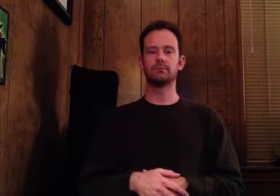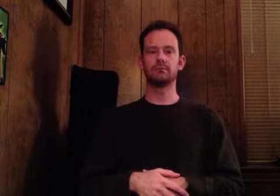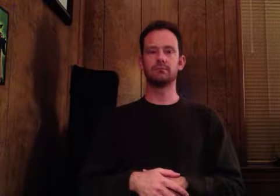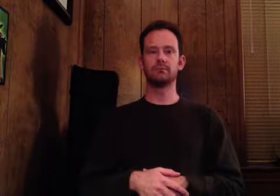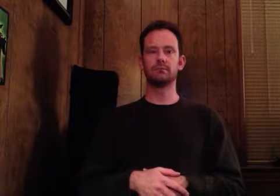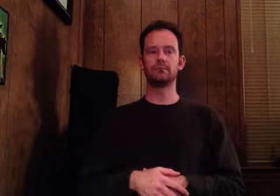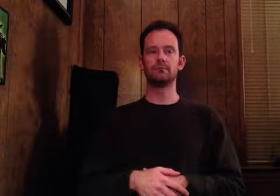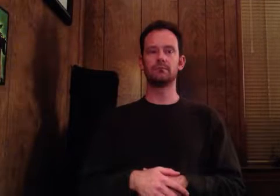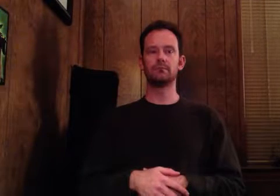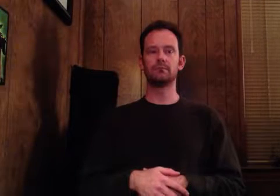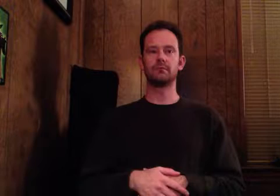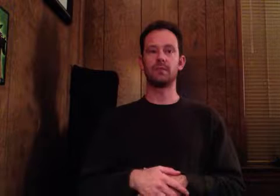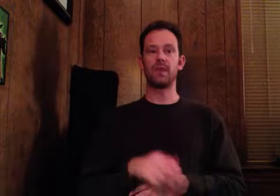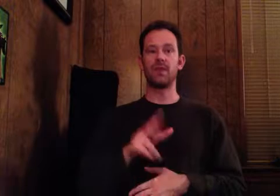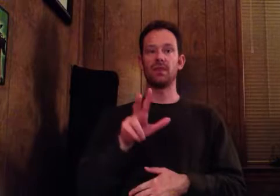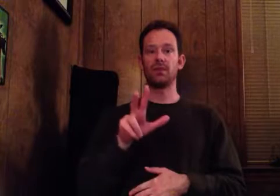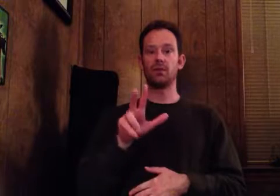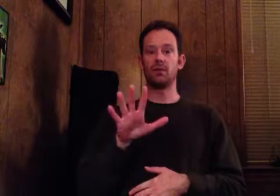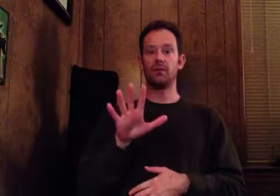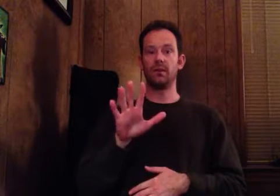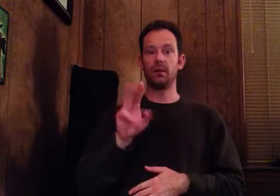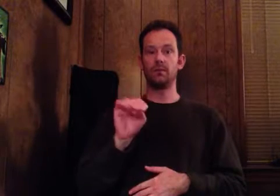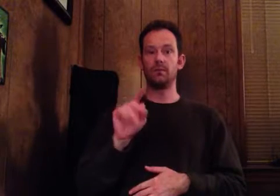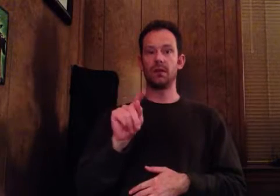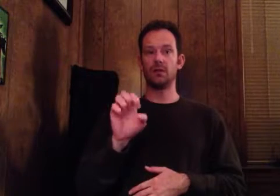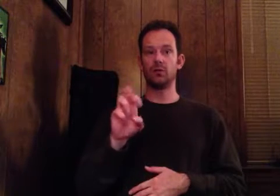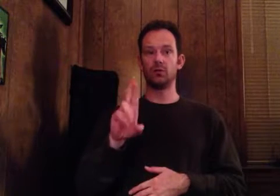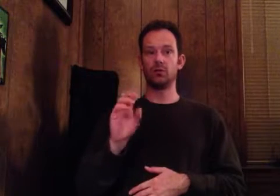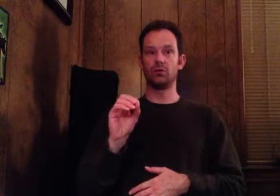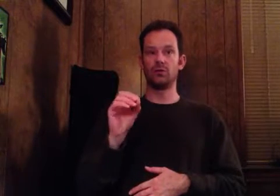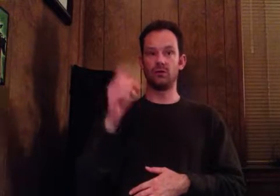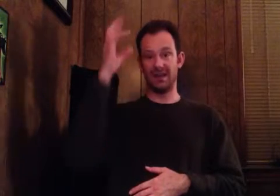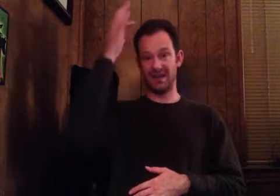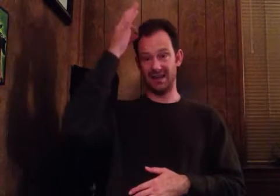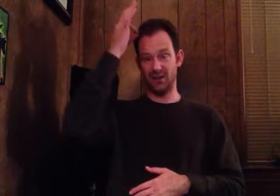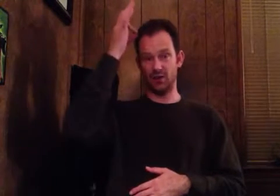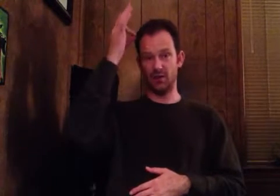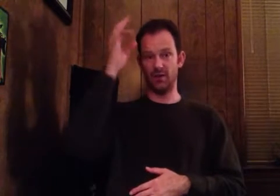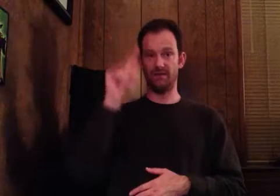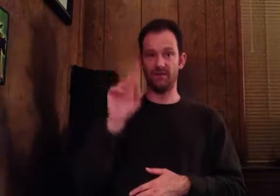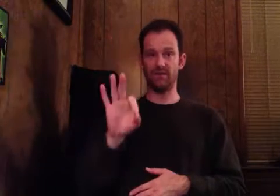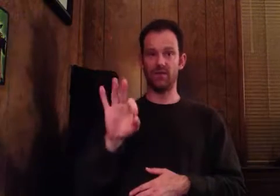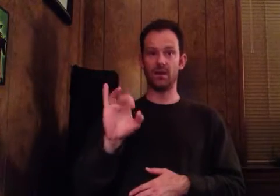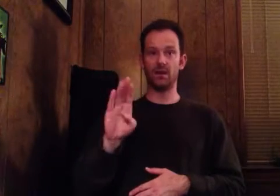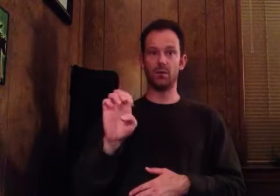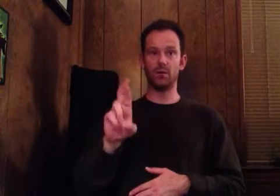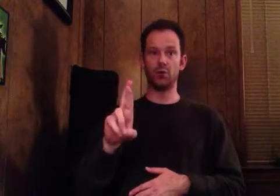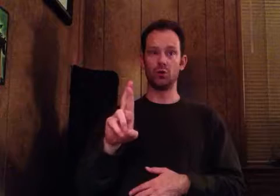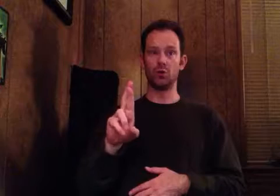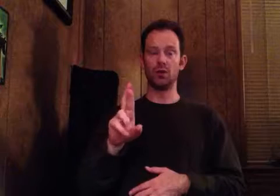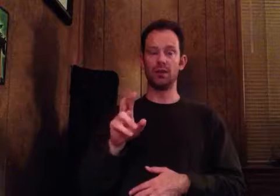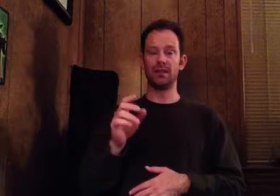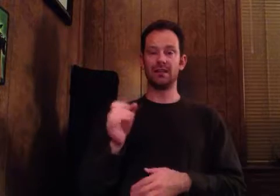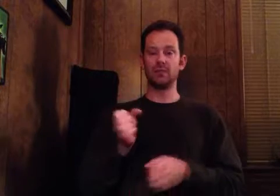35 meters of hair fiber is produced every day on the average adult scalp.